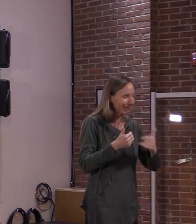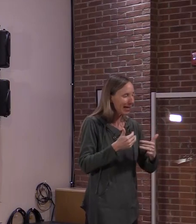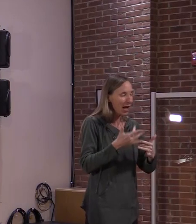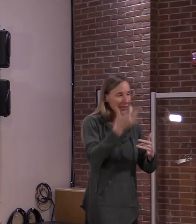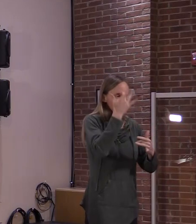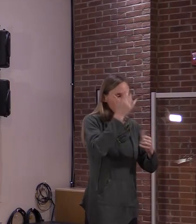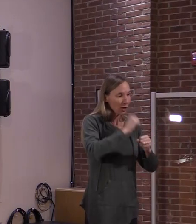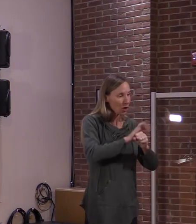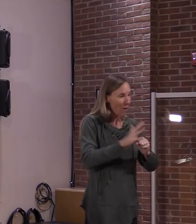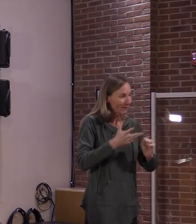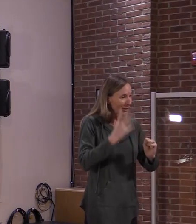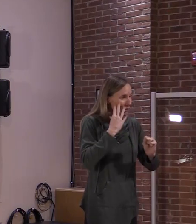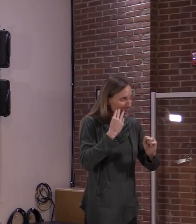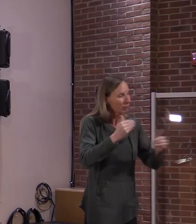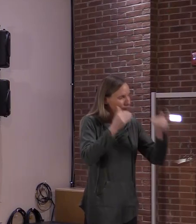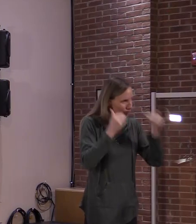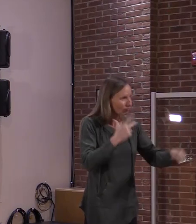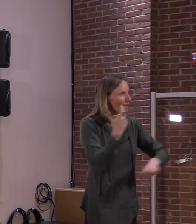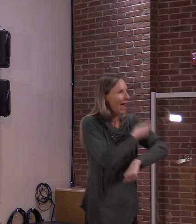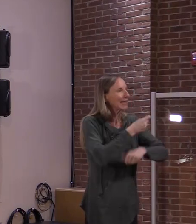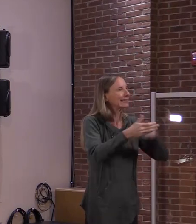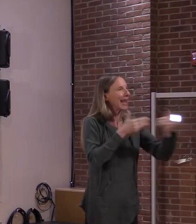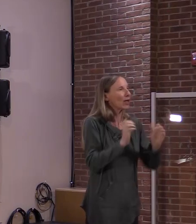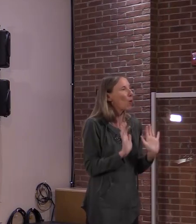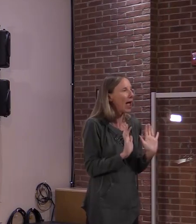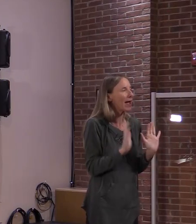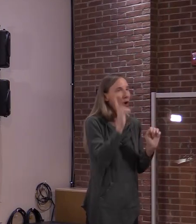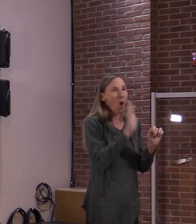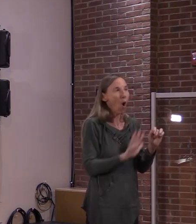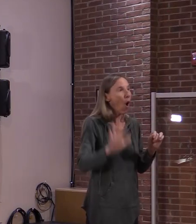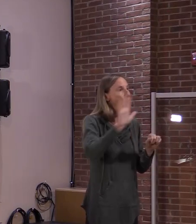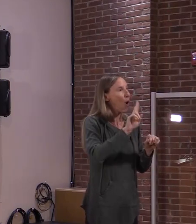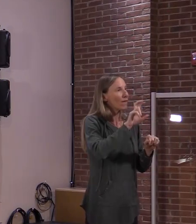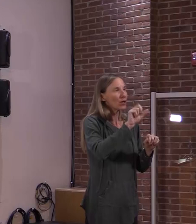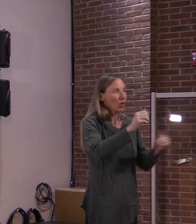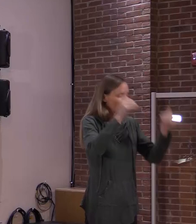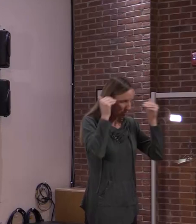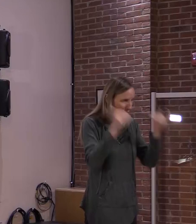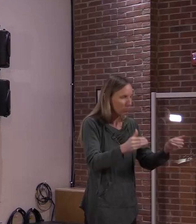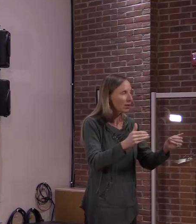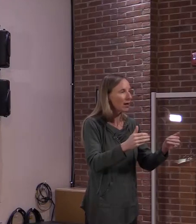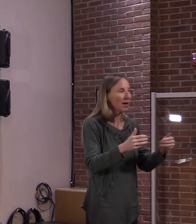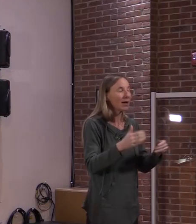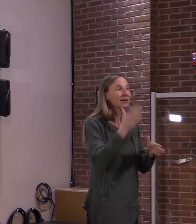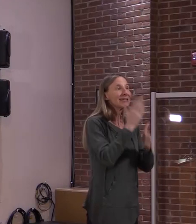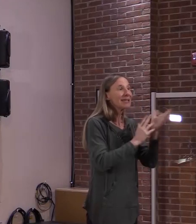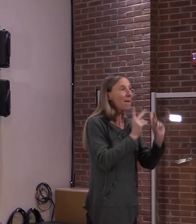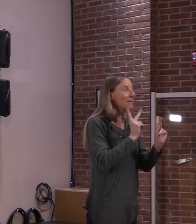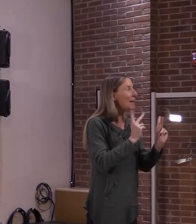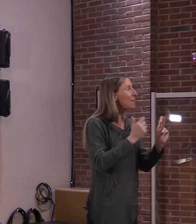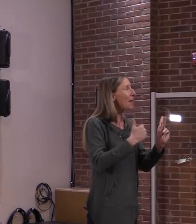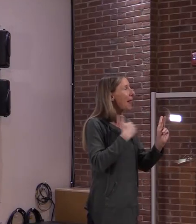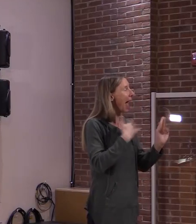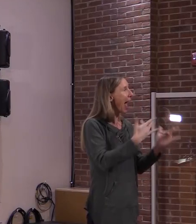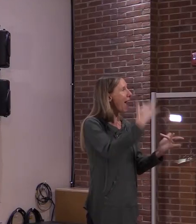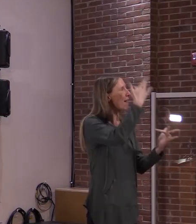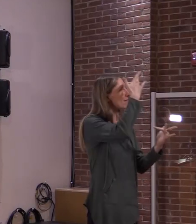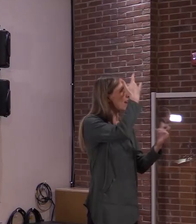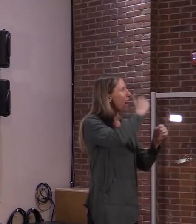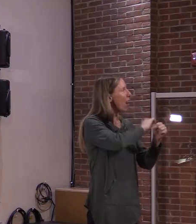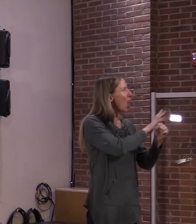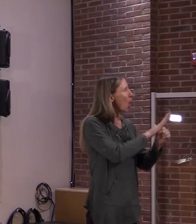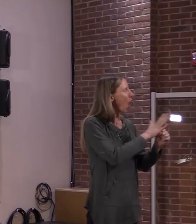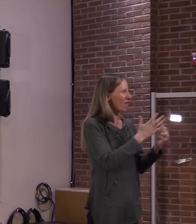nationwide, everyone who has even had a positive test for COVID, no matter how ill they got or didn't get, is